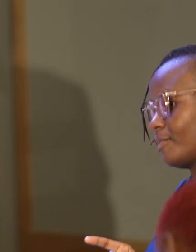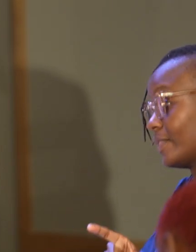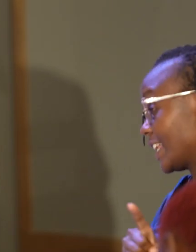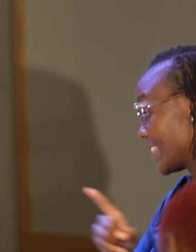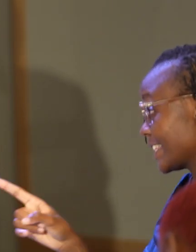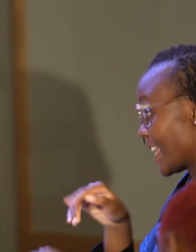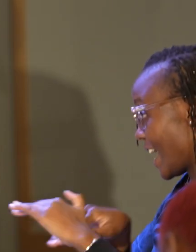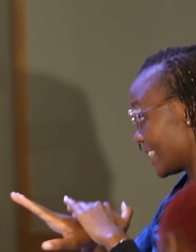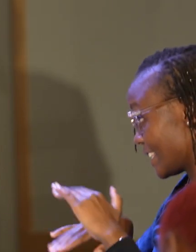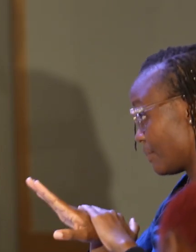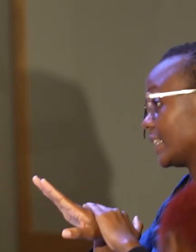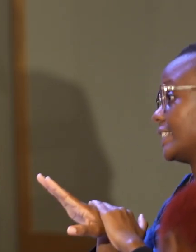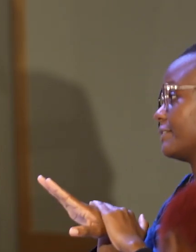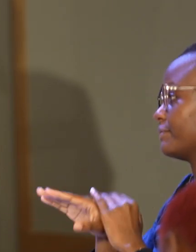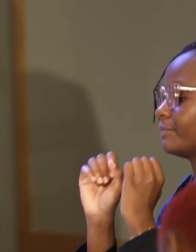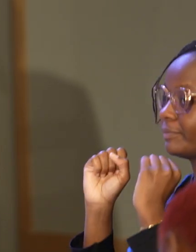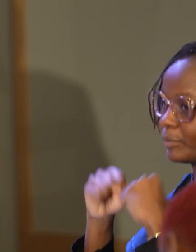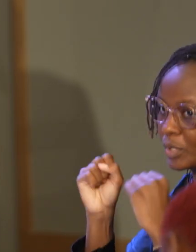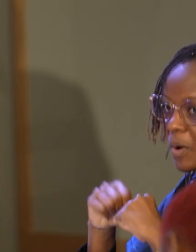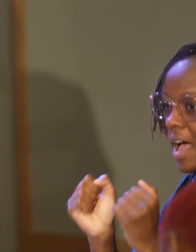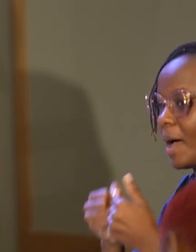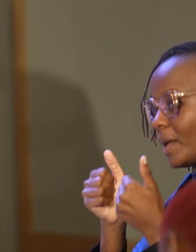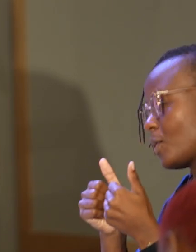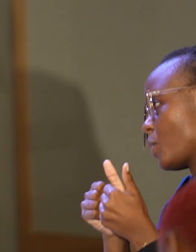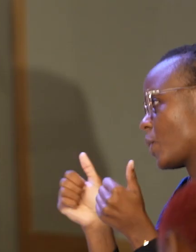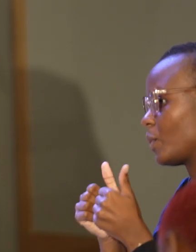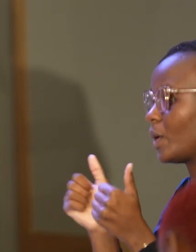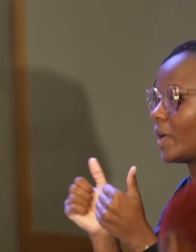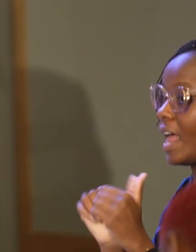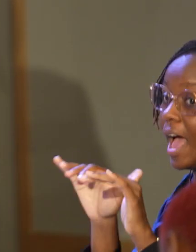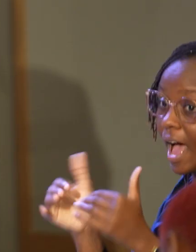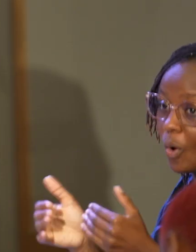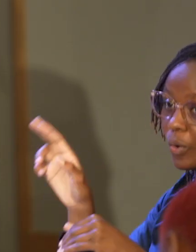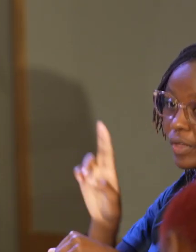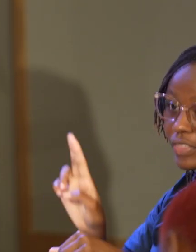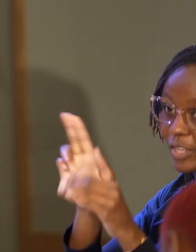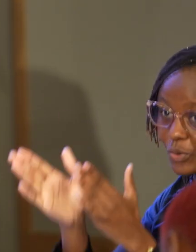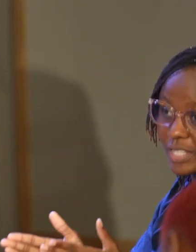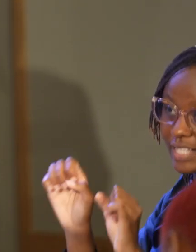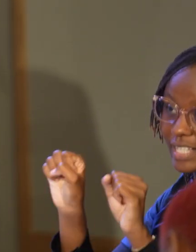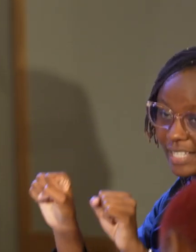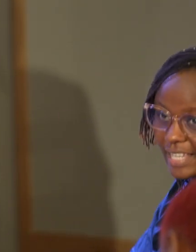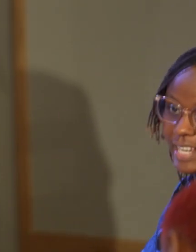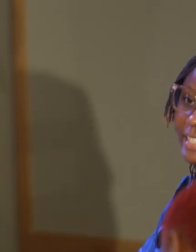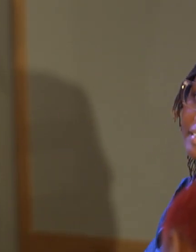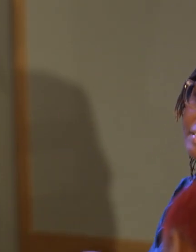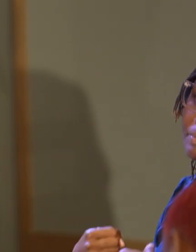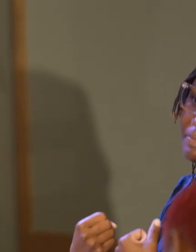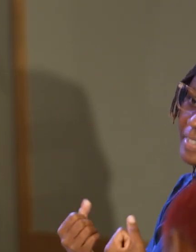this accessibility is made possible in a manner that the users find